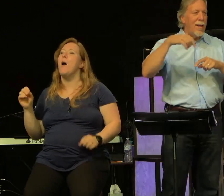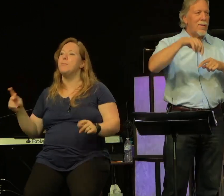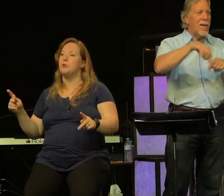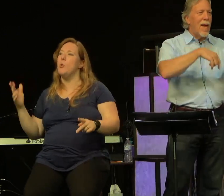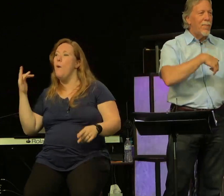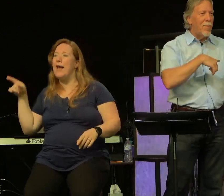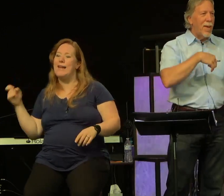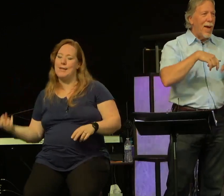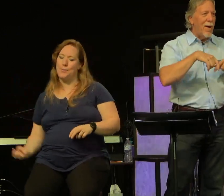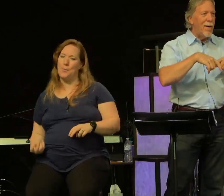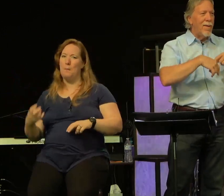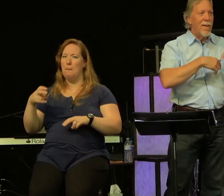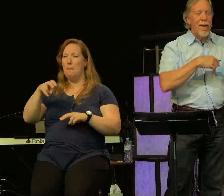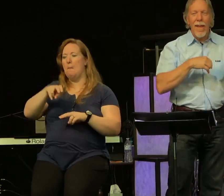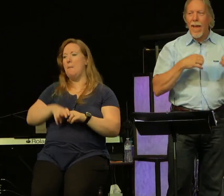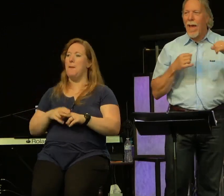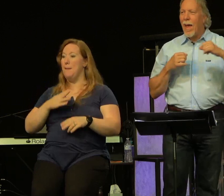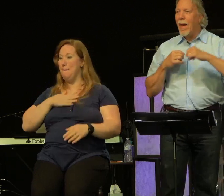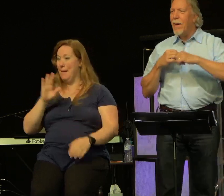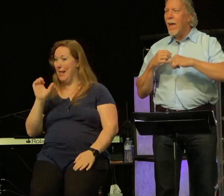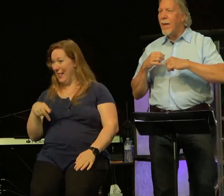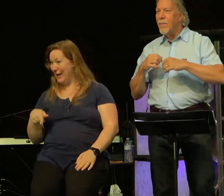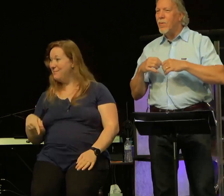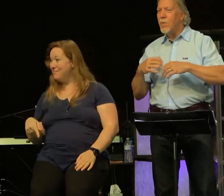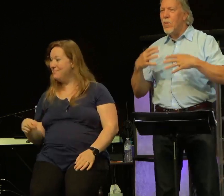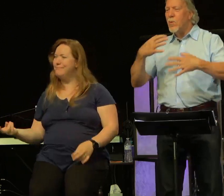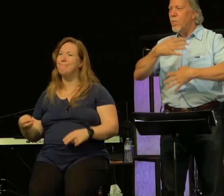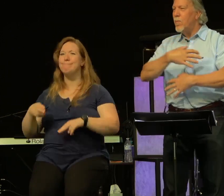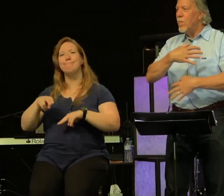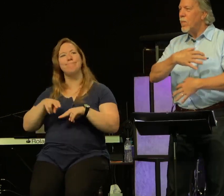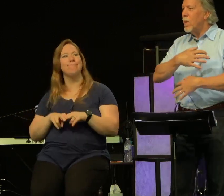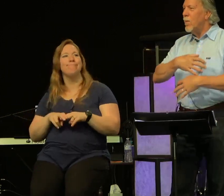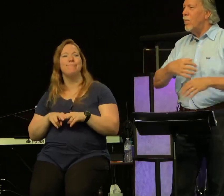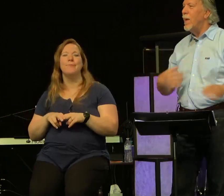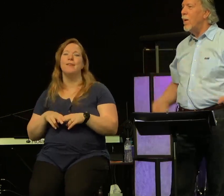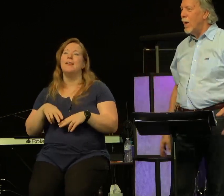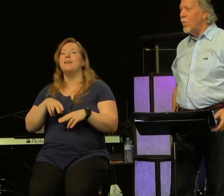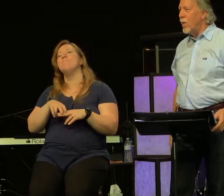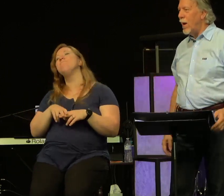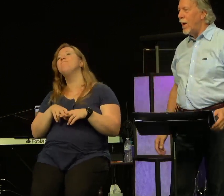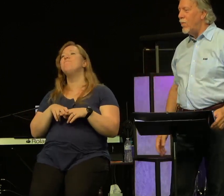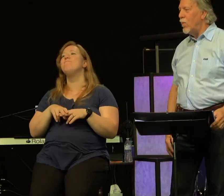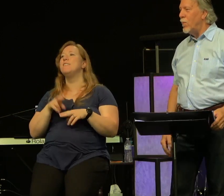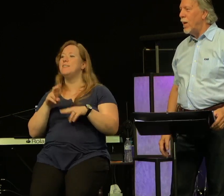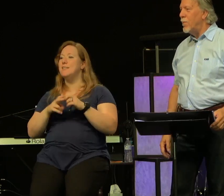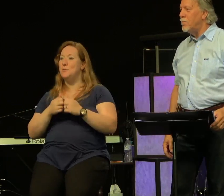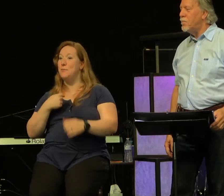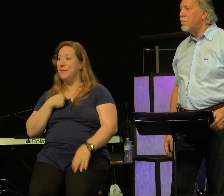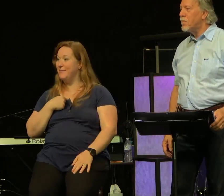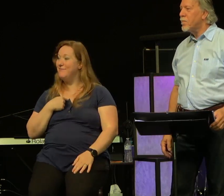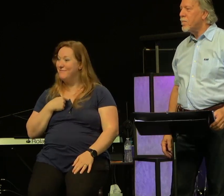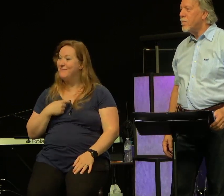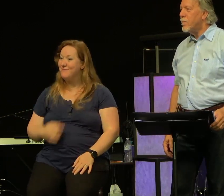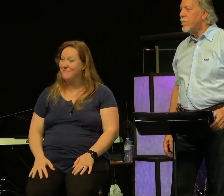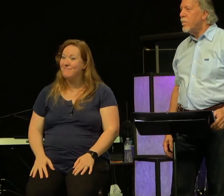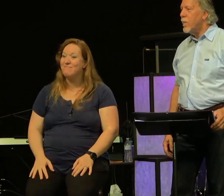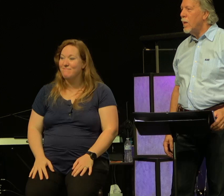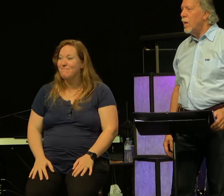he needs to climb up there and just be up there with Granddaddy for a minute.